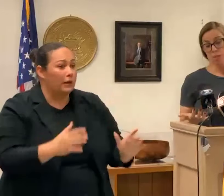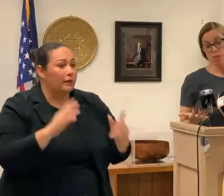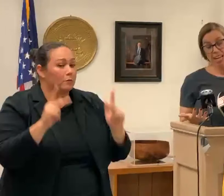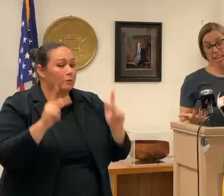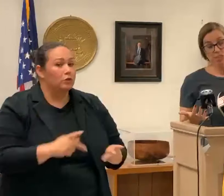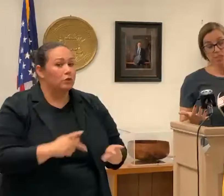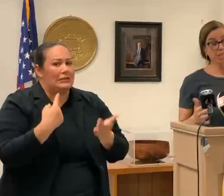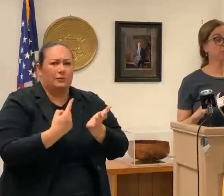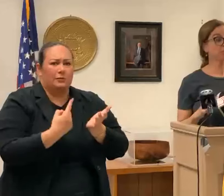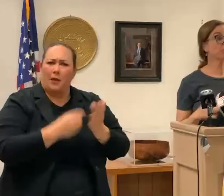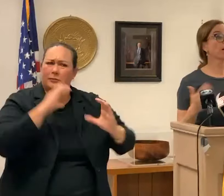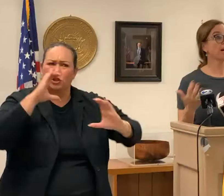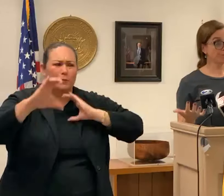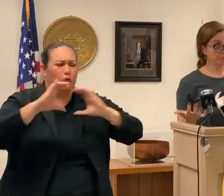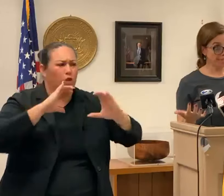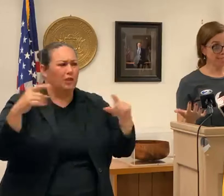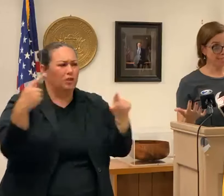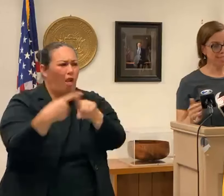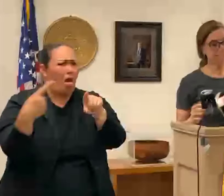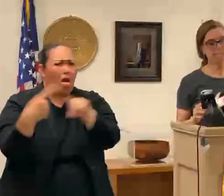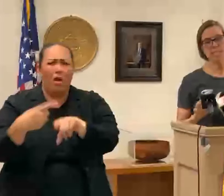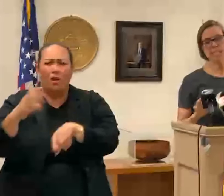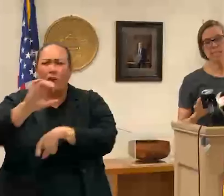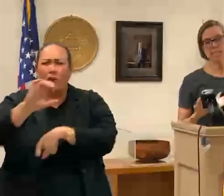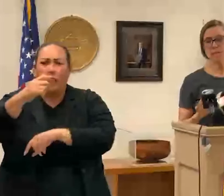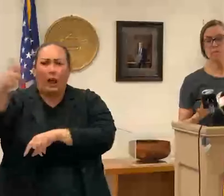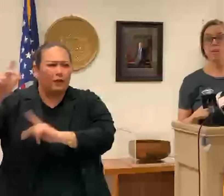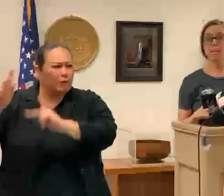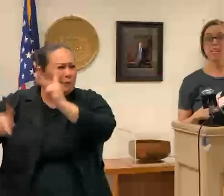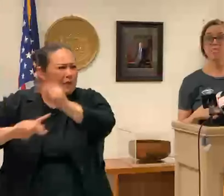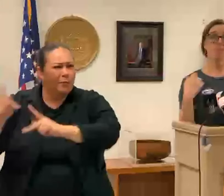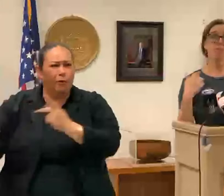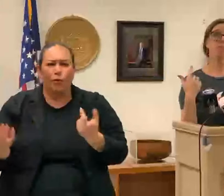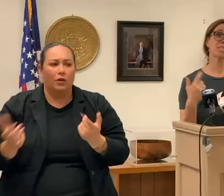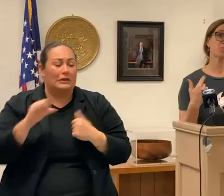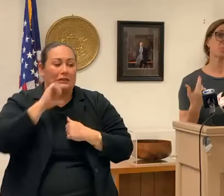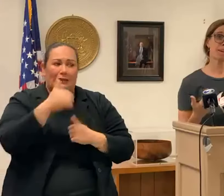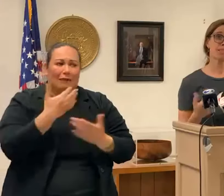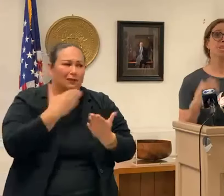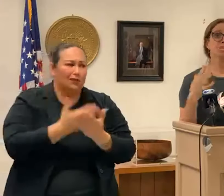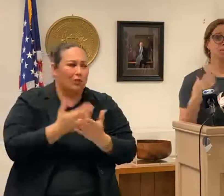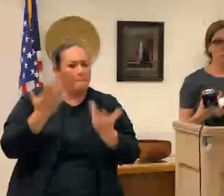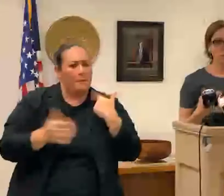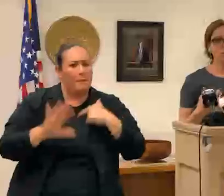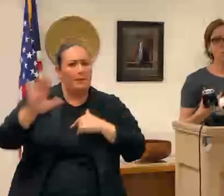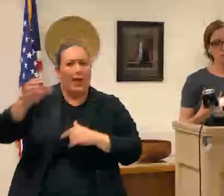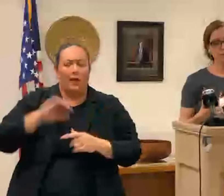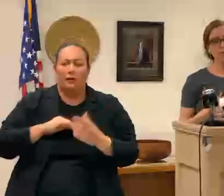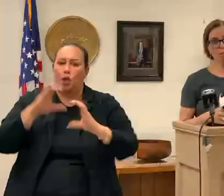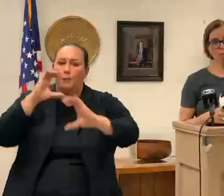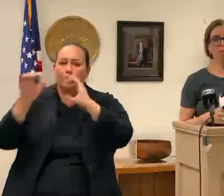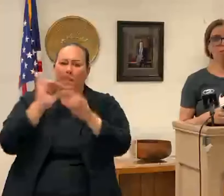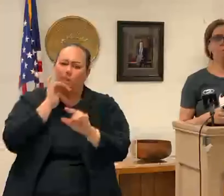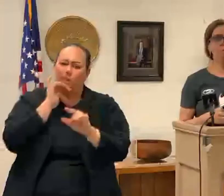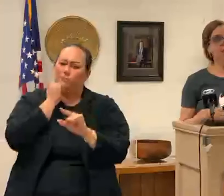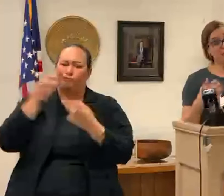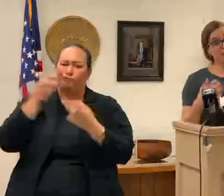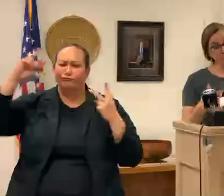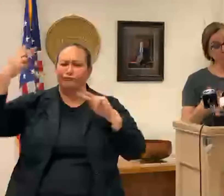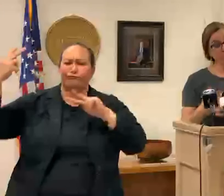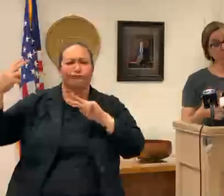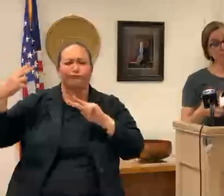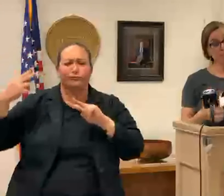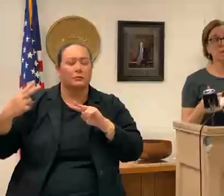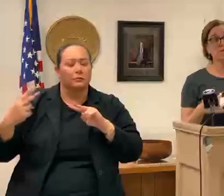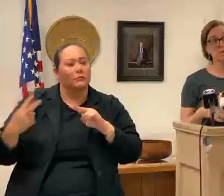of the communication comes from other entities. Some of the communication can be misread. Talk to your Red Cross